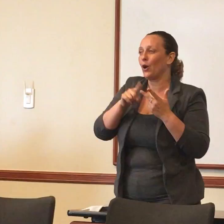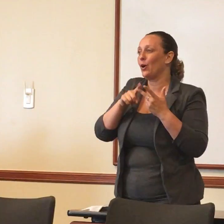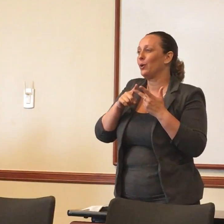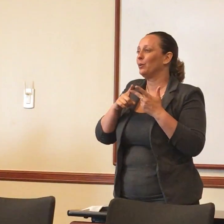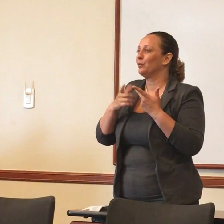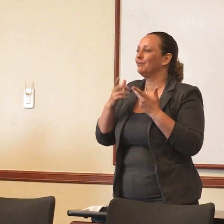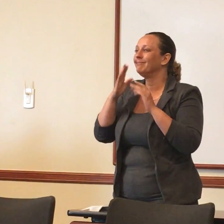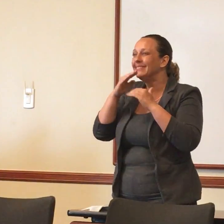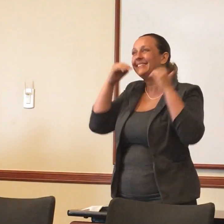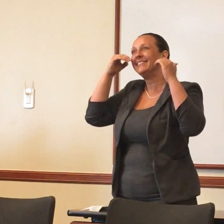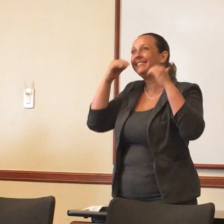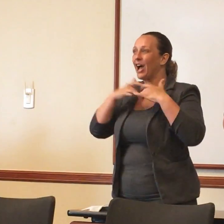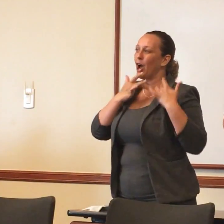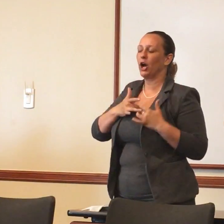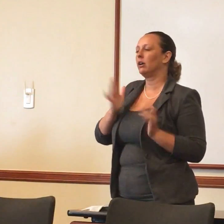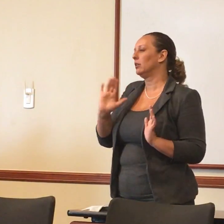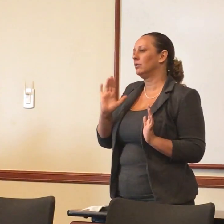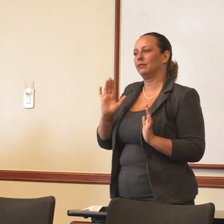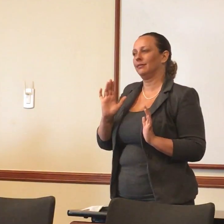text.